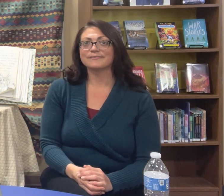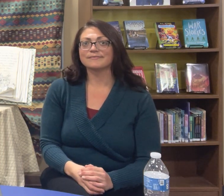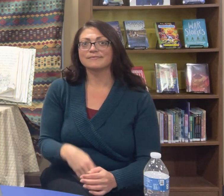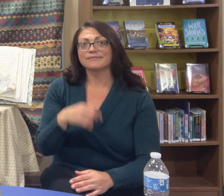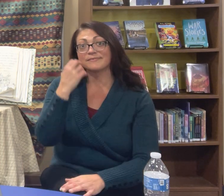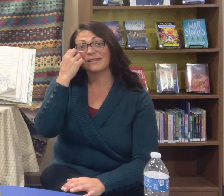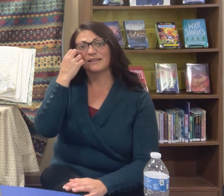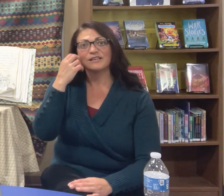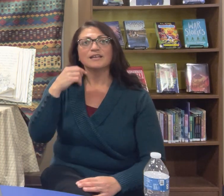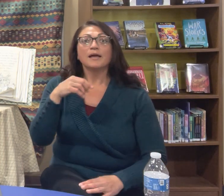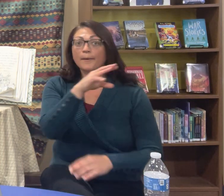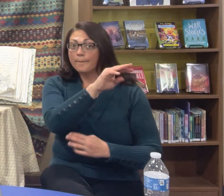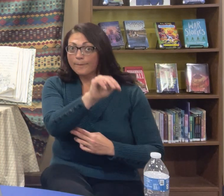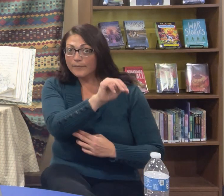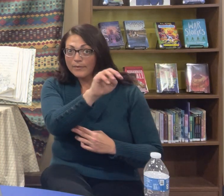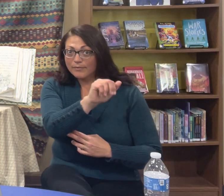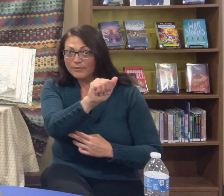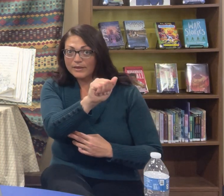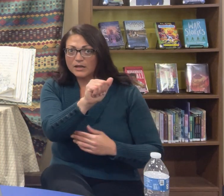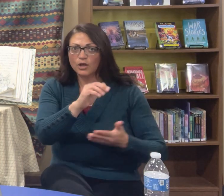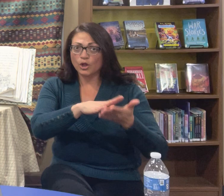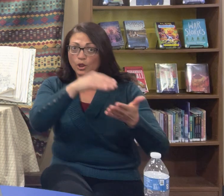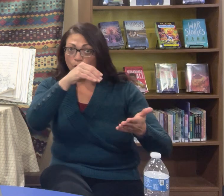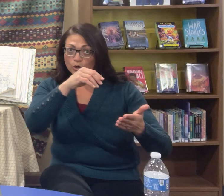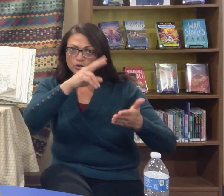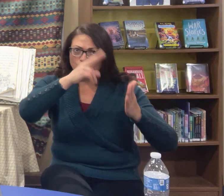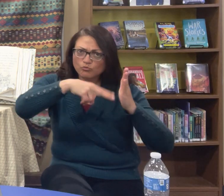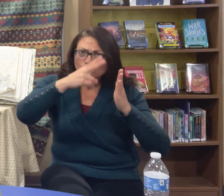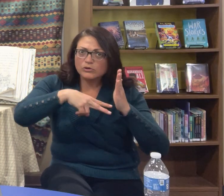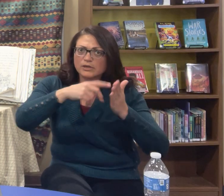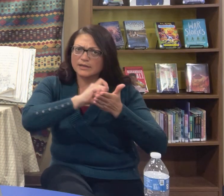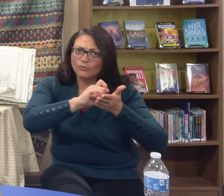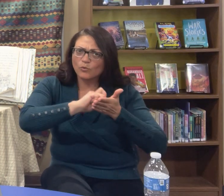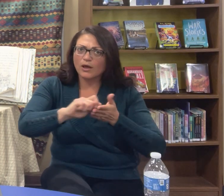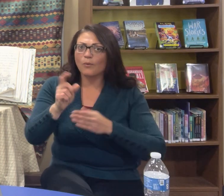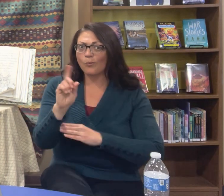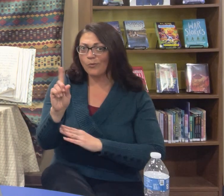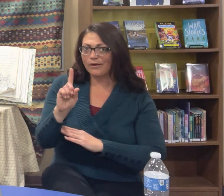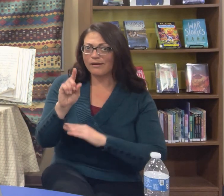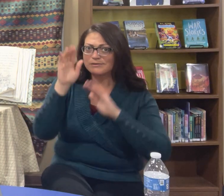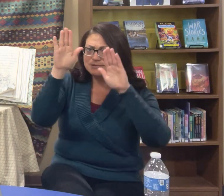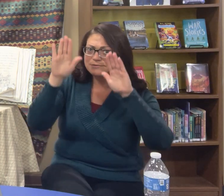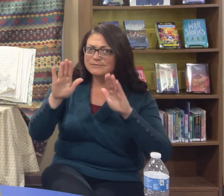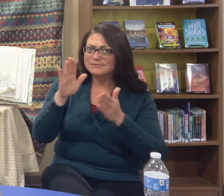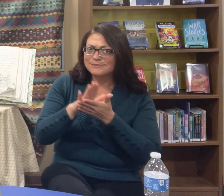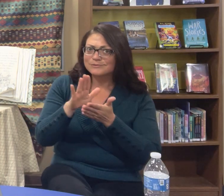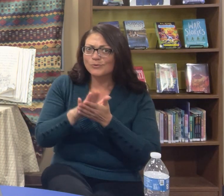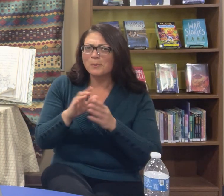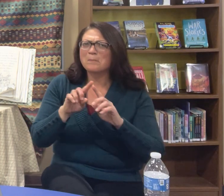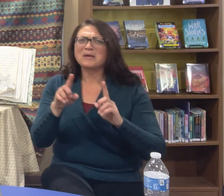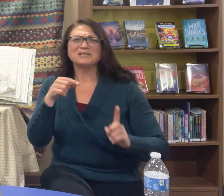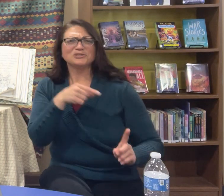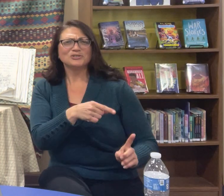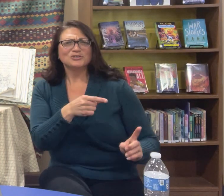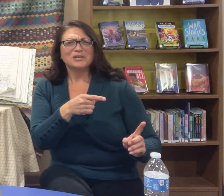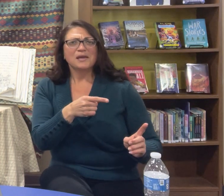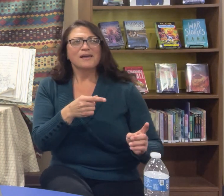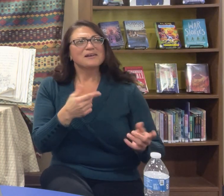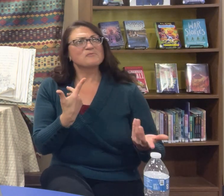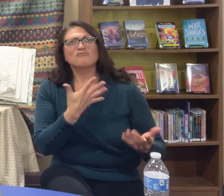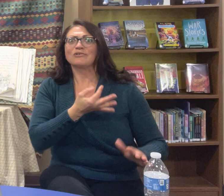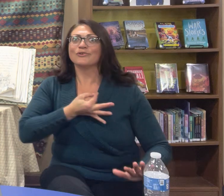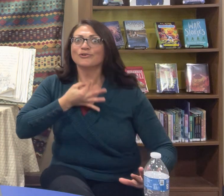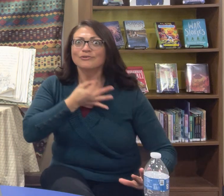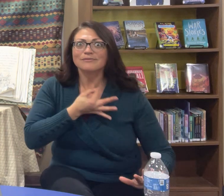Mary learned to read and write at Sunday school, but she wanted to learn more. She had so many questions about the bones